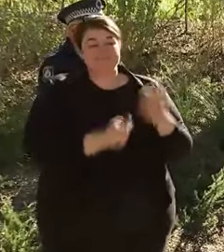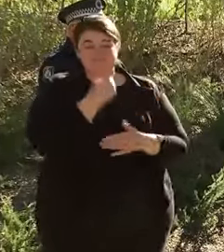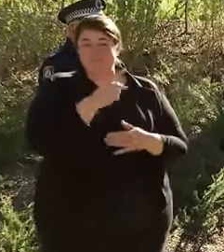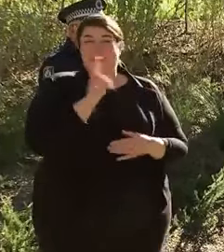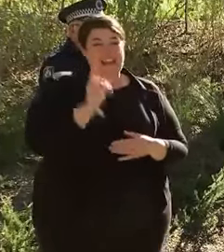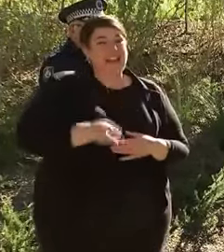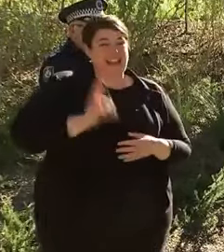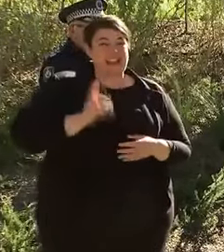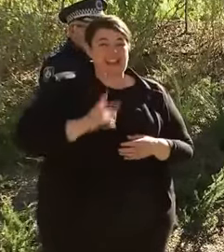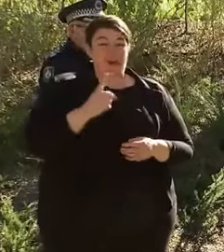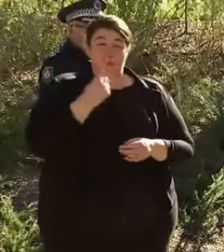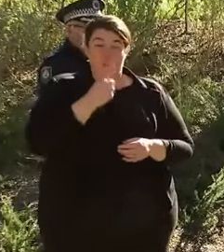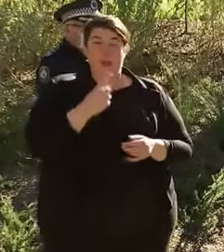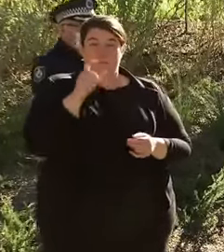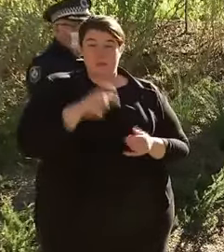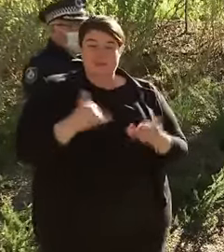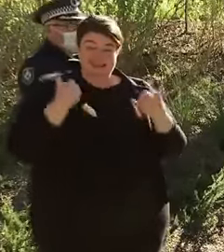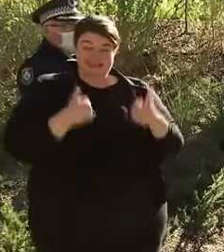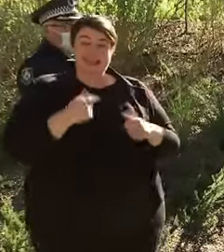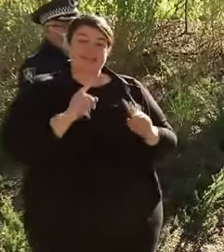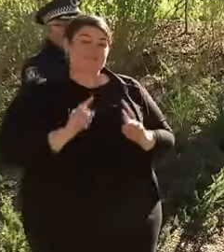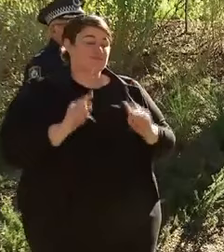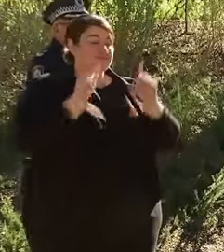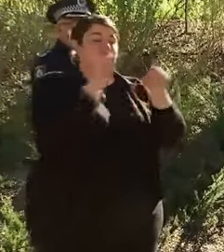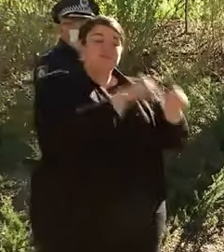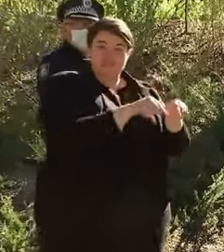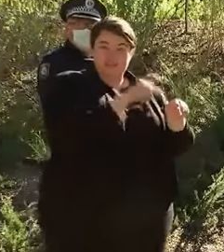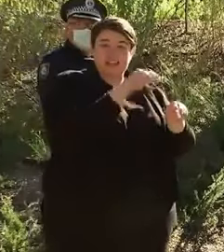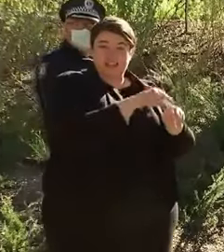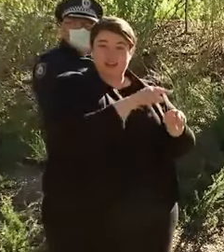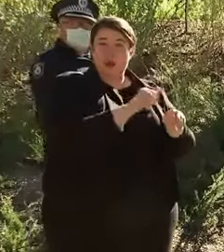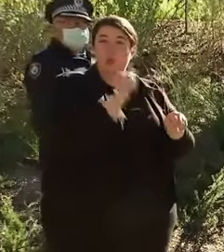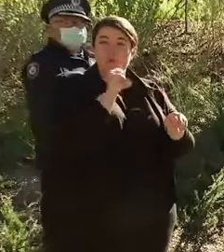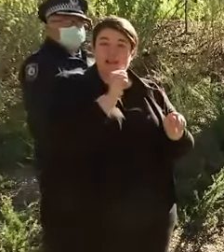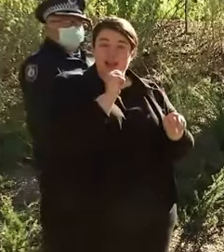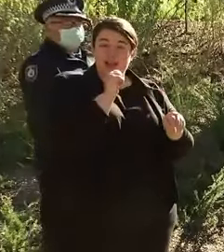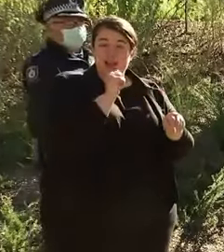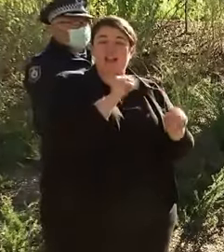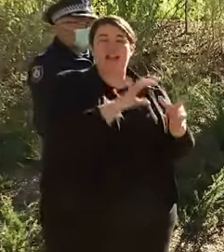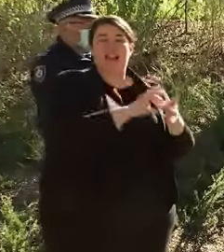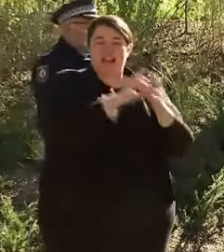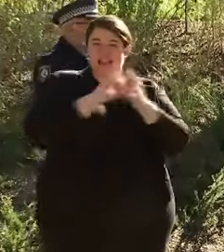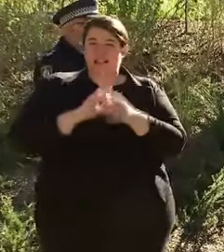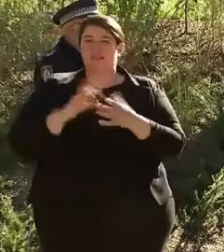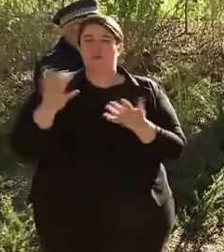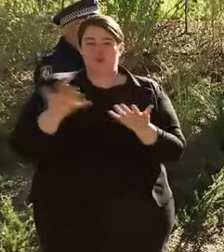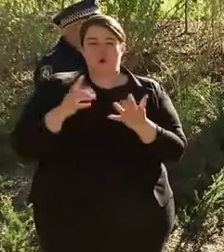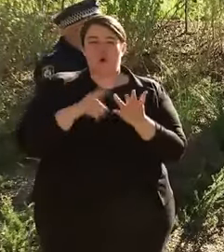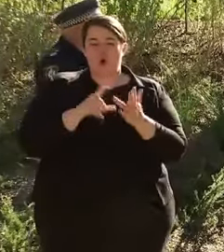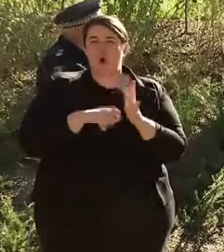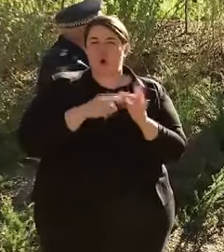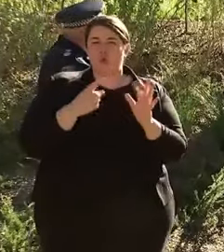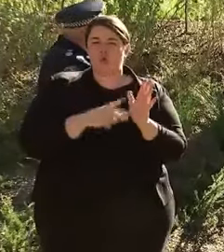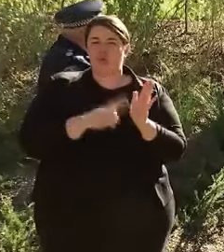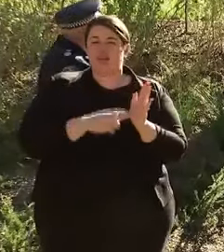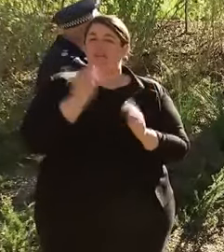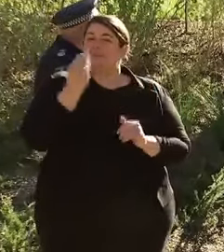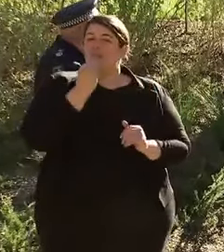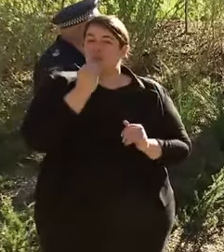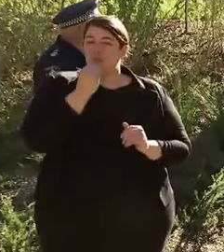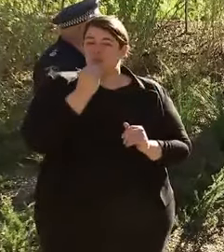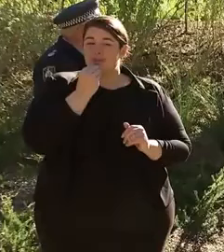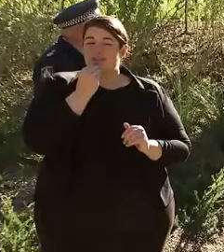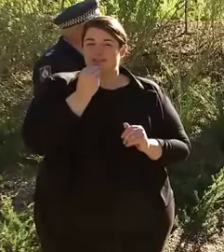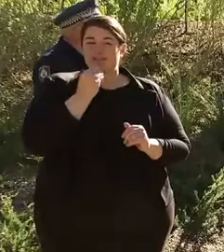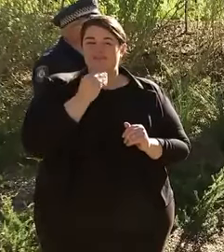positive person who attended that linked to the Ocean Foods cluster, and they